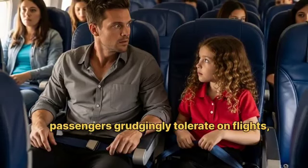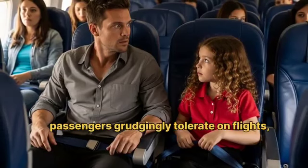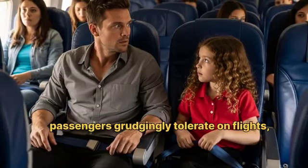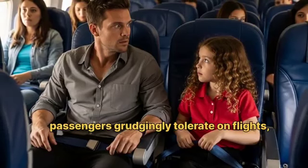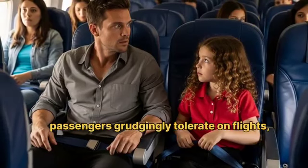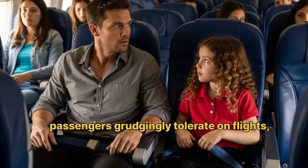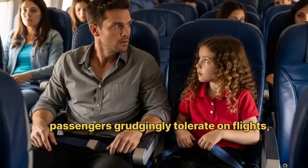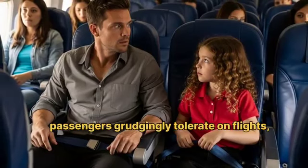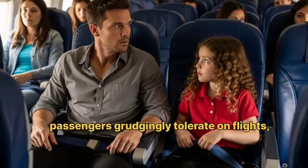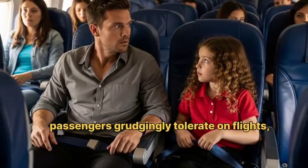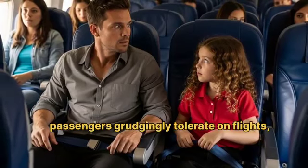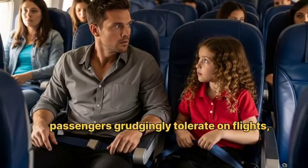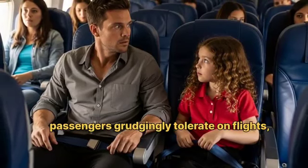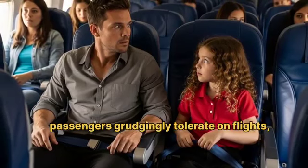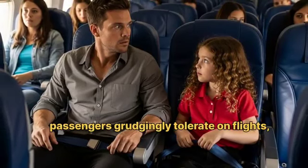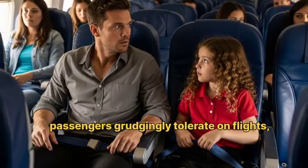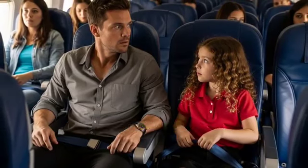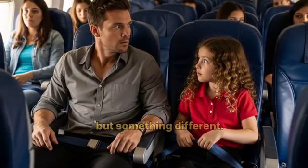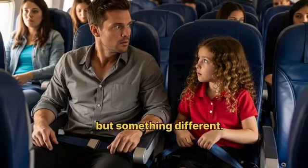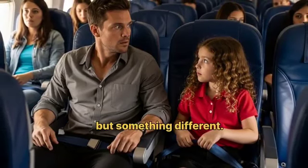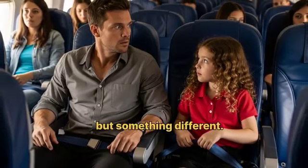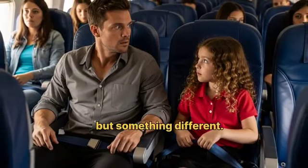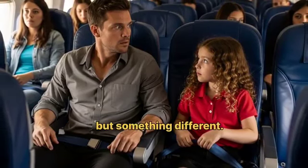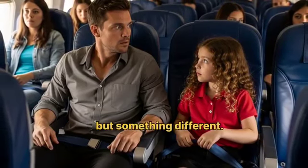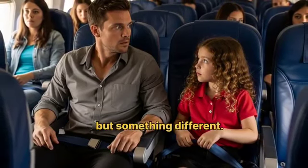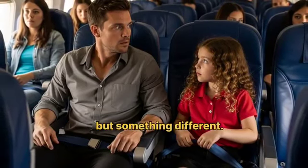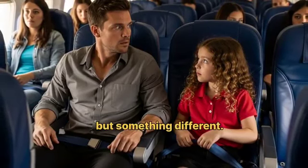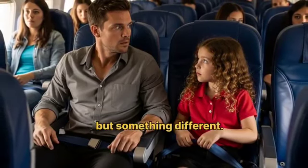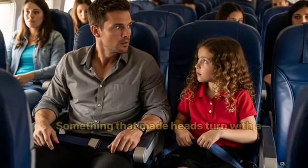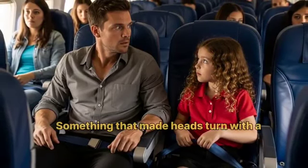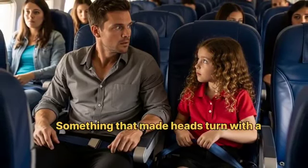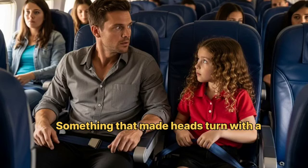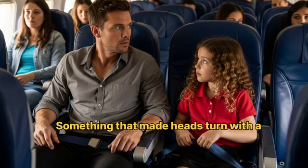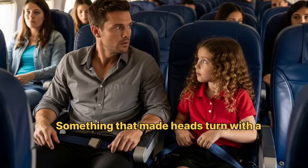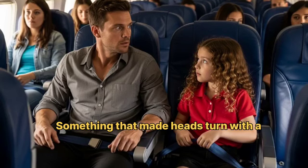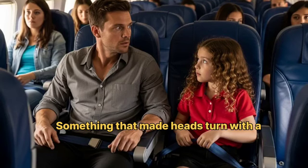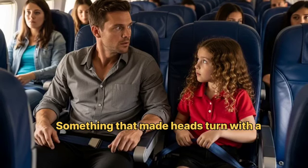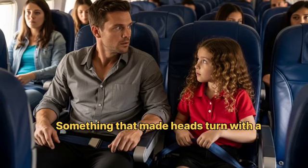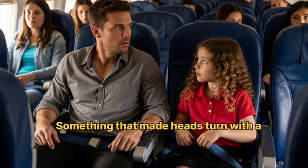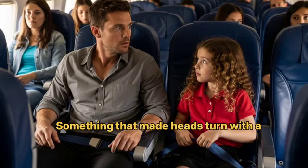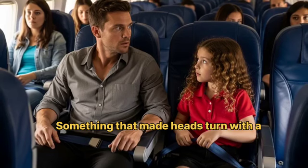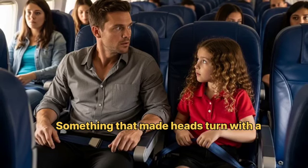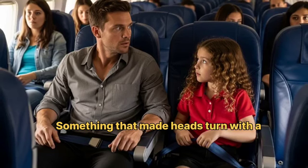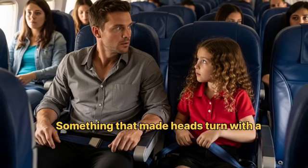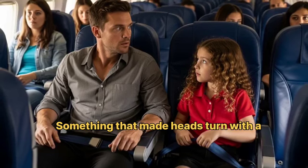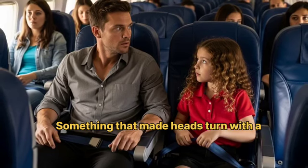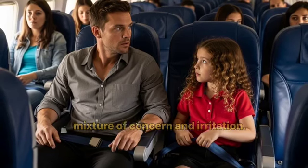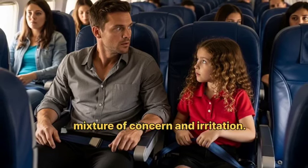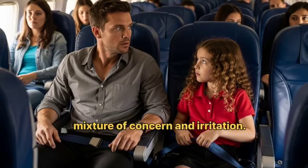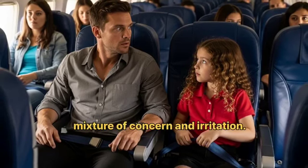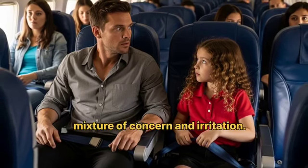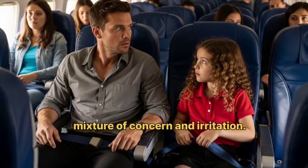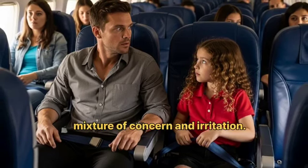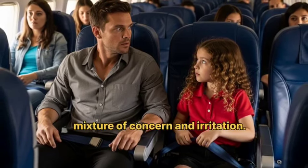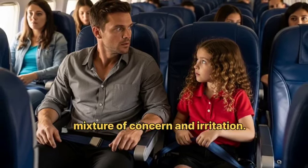passengers grudgingly tolerate on flights, but something different, something that made heads turn with a mixture of concern and